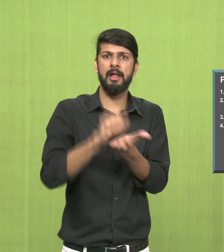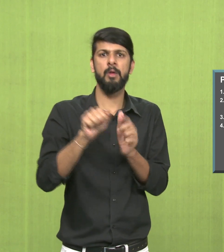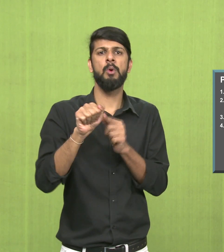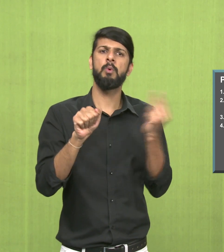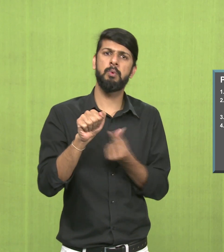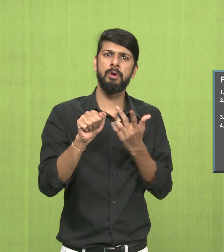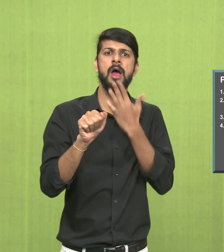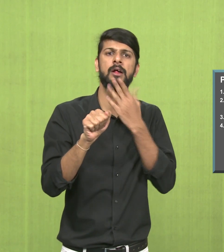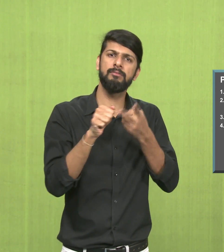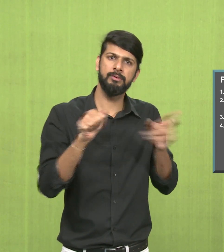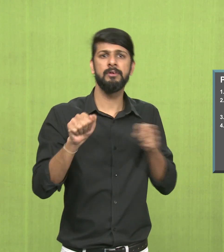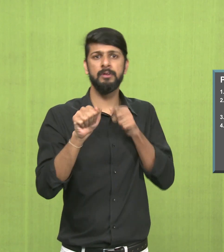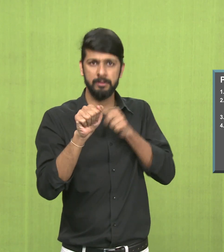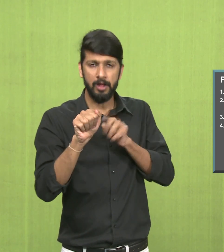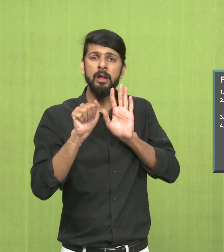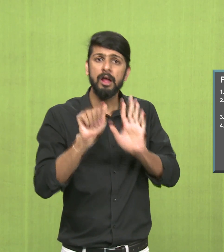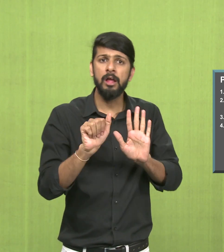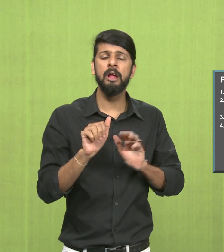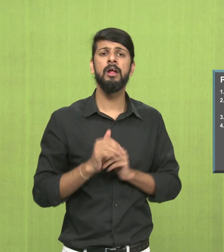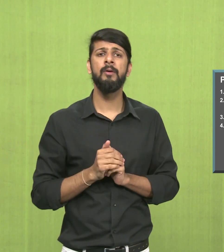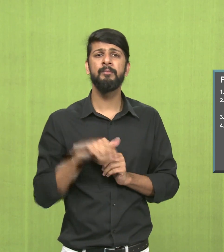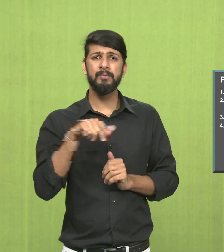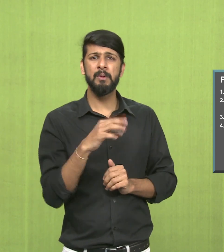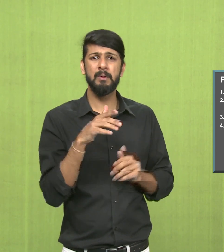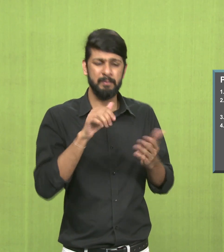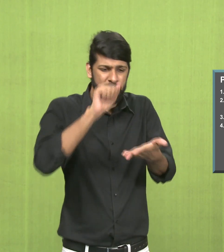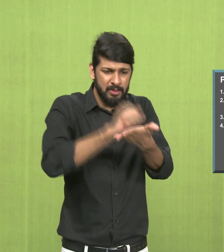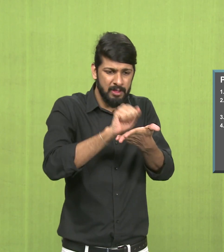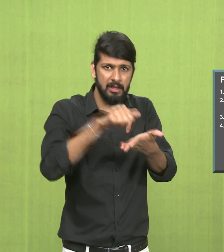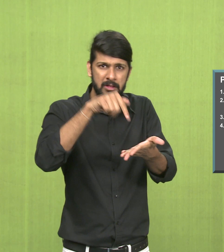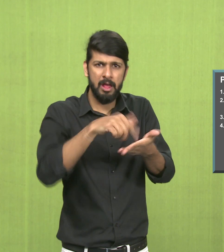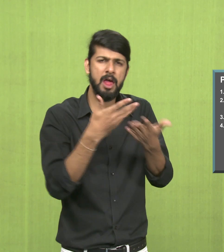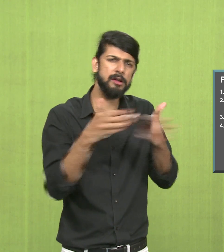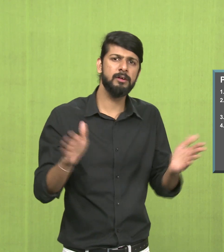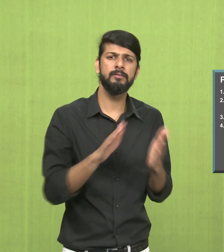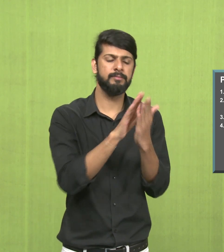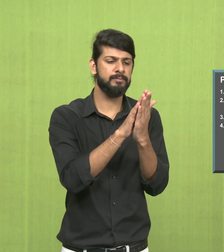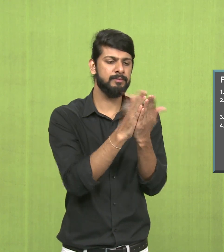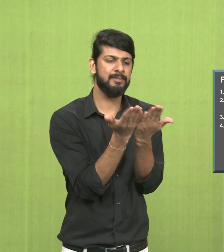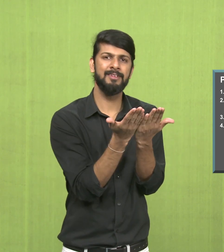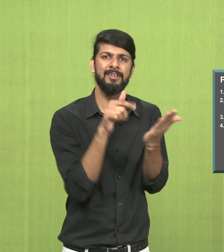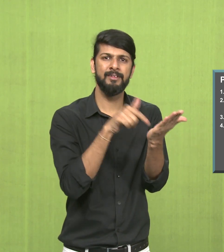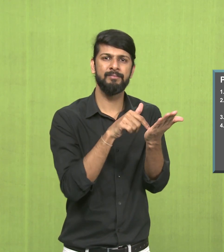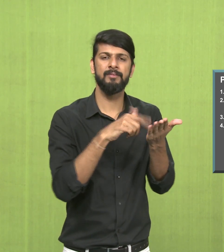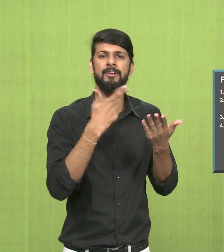ink, colored or whatever, and the same is used to make the impressions where you dip the